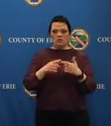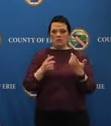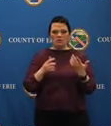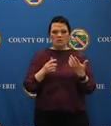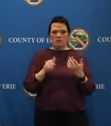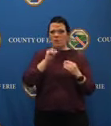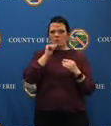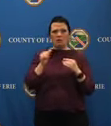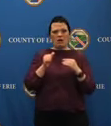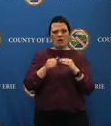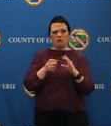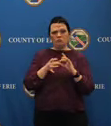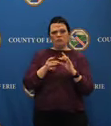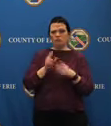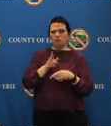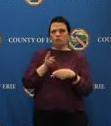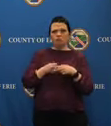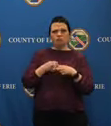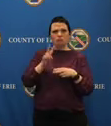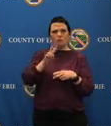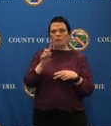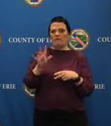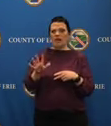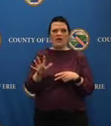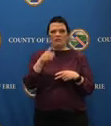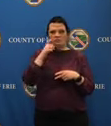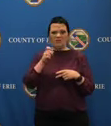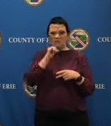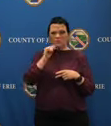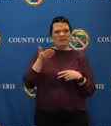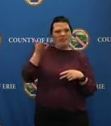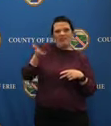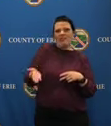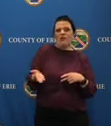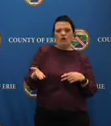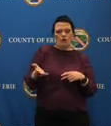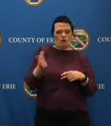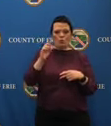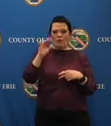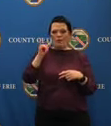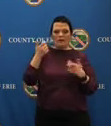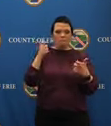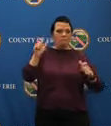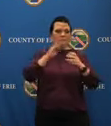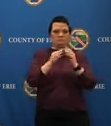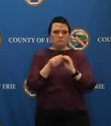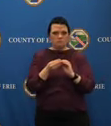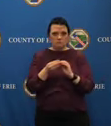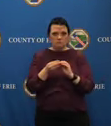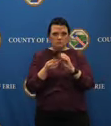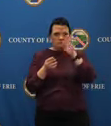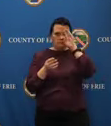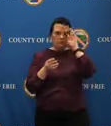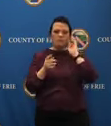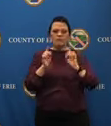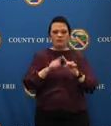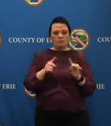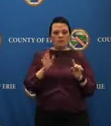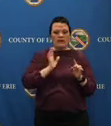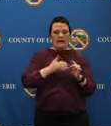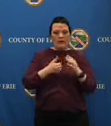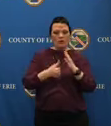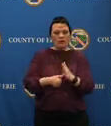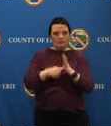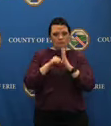even mentioned 215 or 10 days ago because it had not reached a number. But we are under the impression